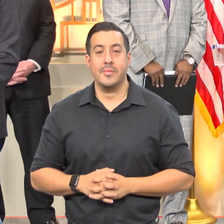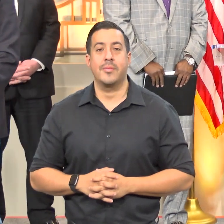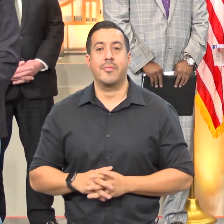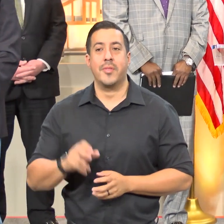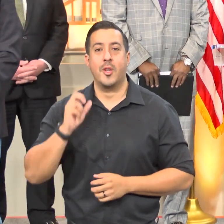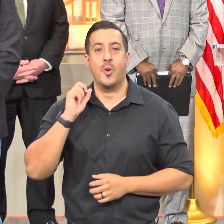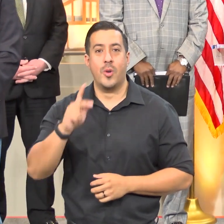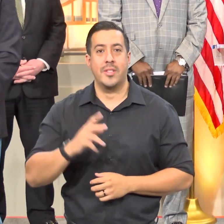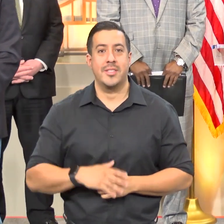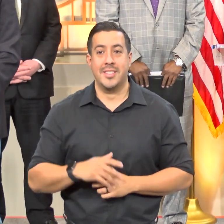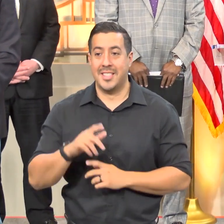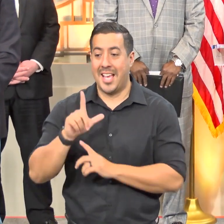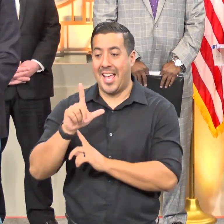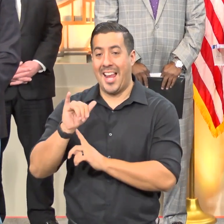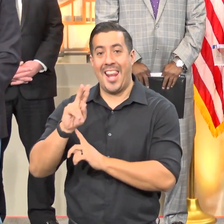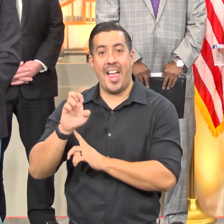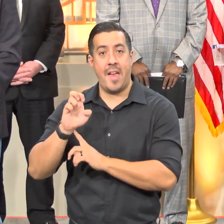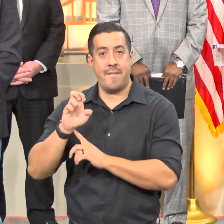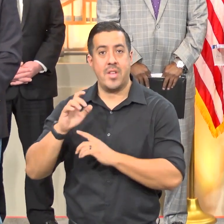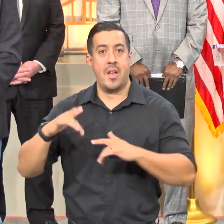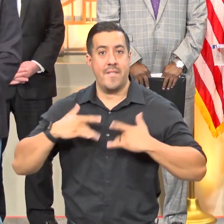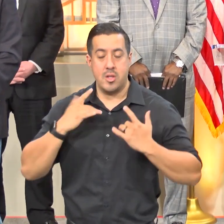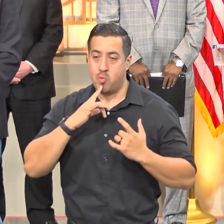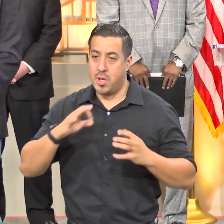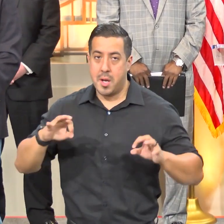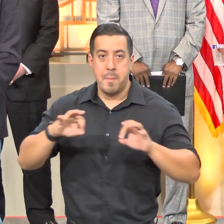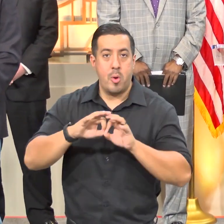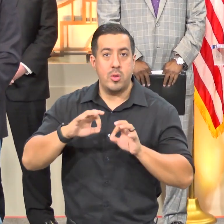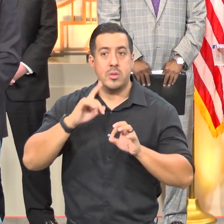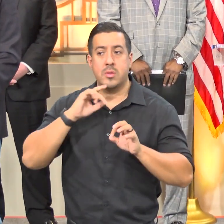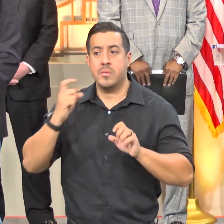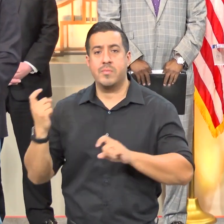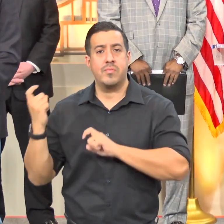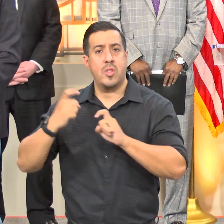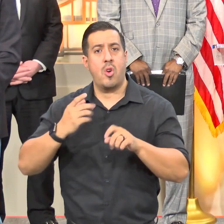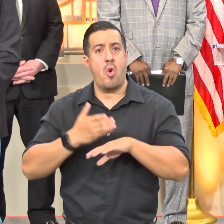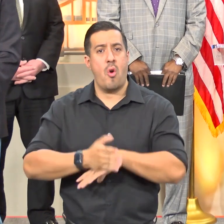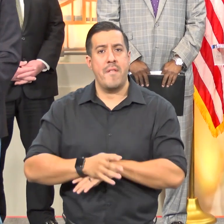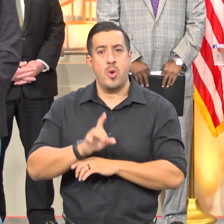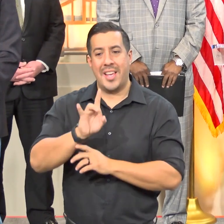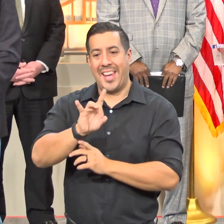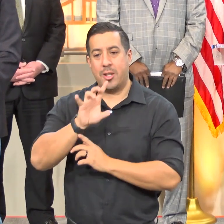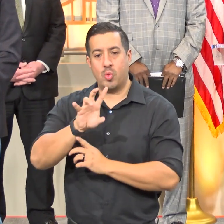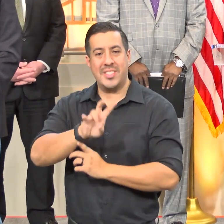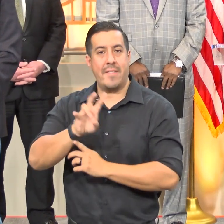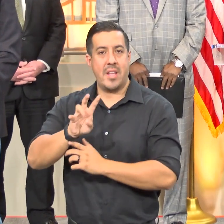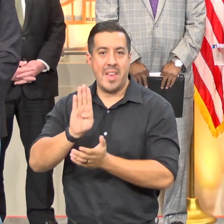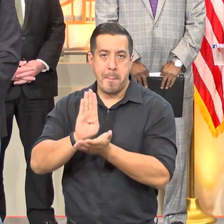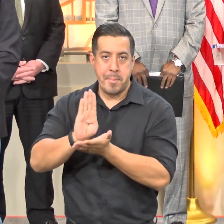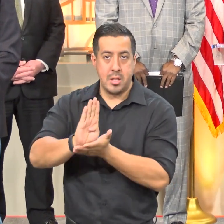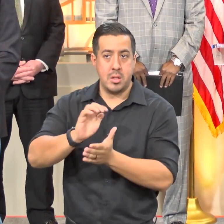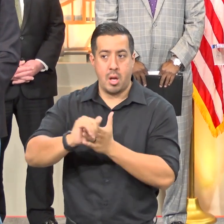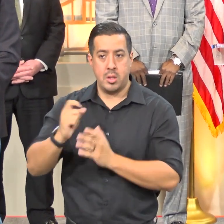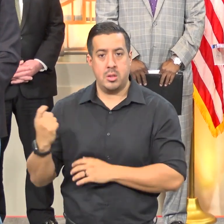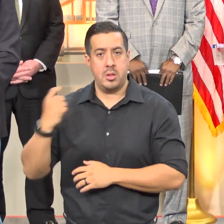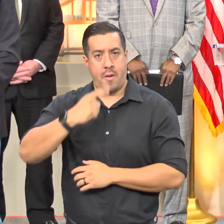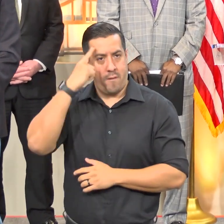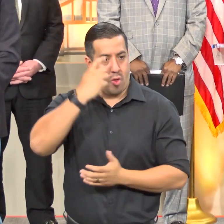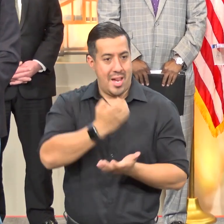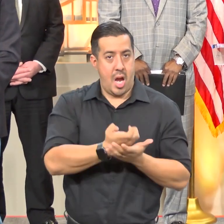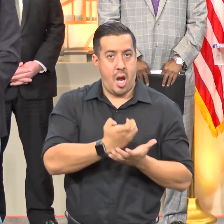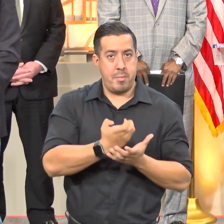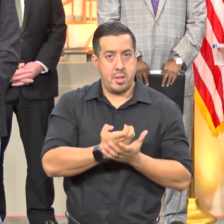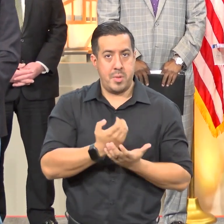Okay. Live events are an important industry, and nationally they contribute over $877 billion to the economy and